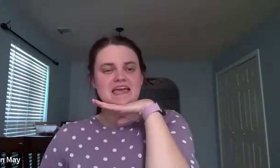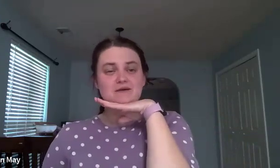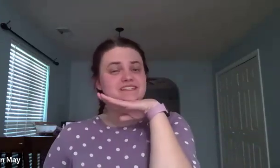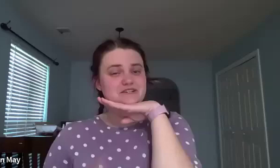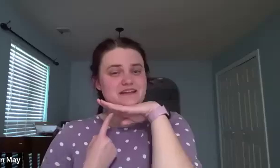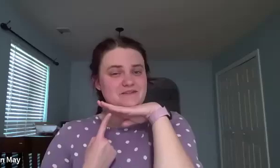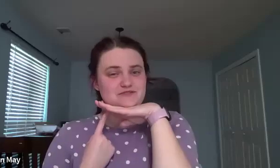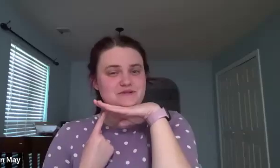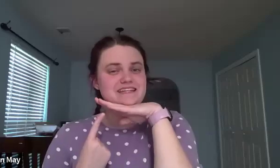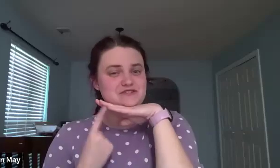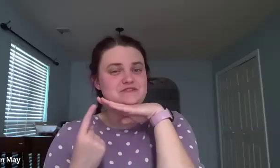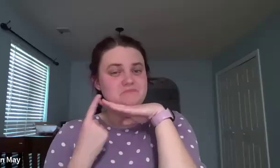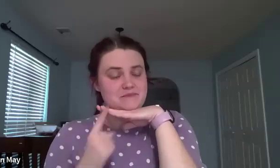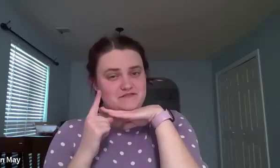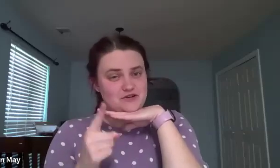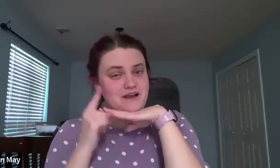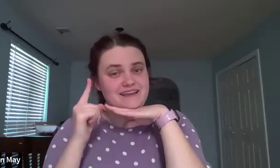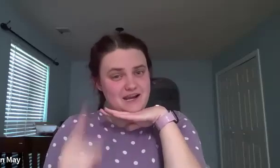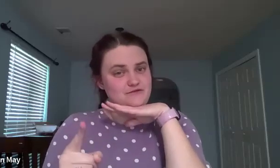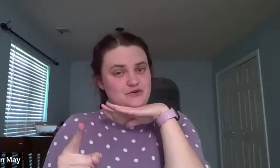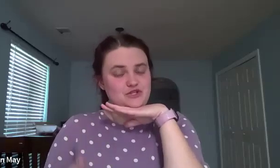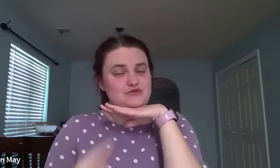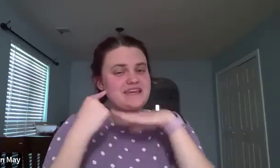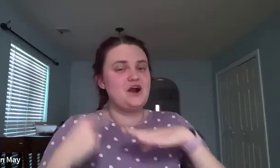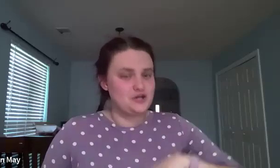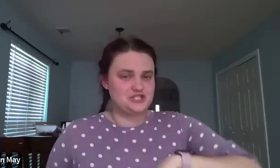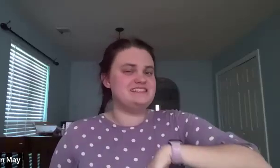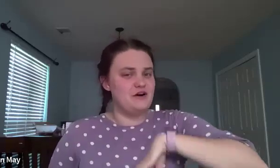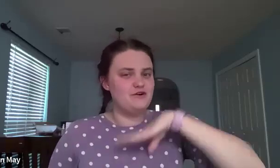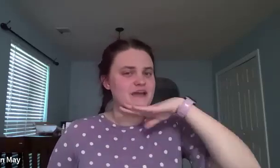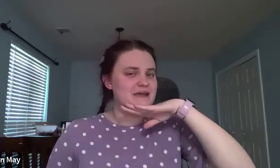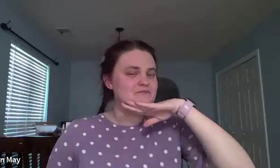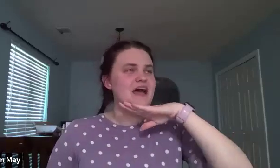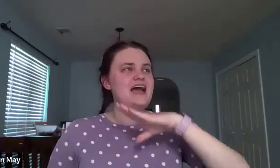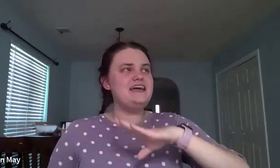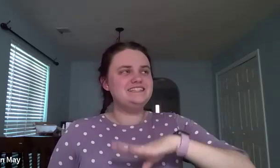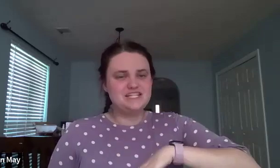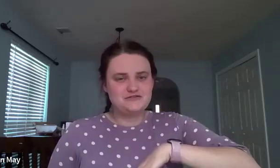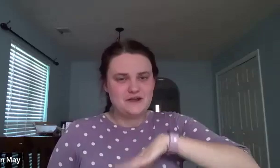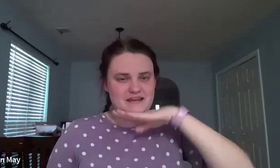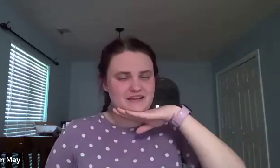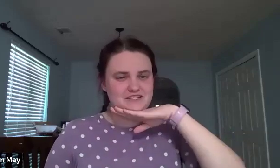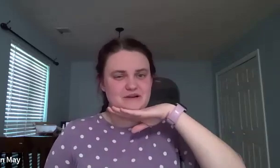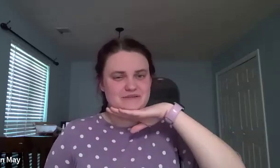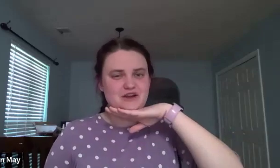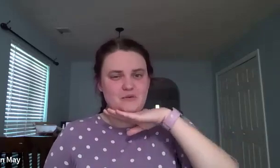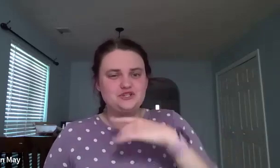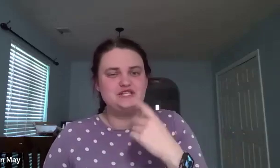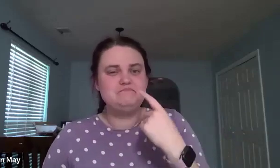I will tell you now, this one can do some damage. If you're not careful, you can hurt yourself, okay? I had a teacher friend, like one of my coworkers, she bit